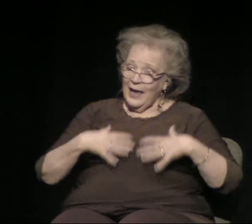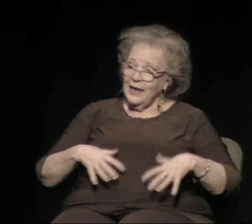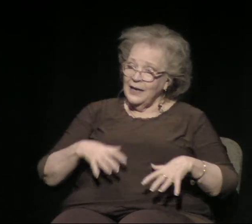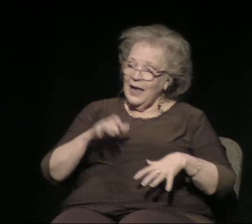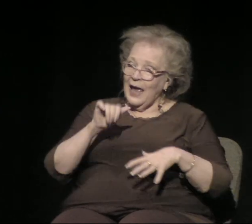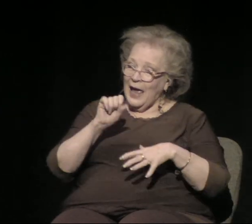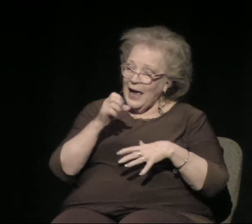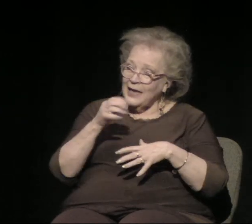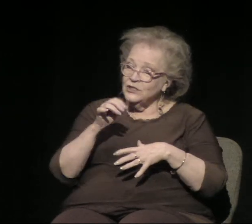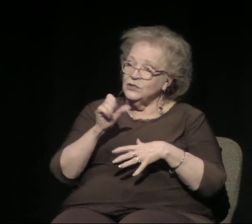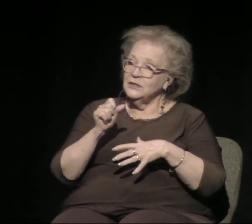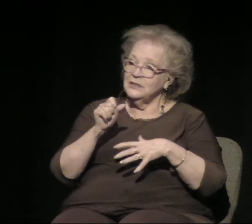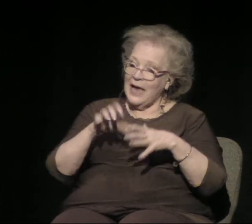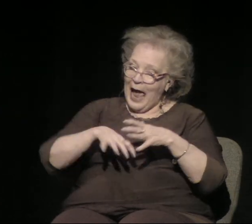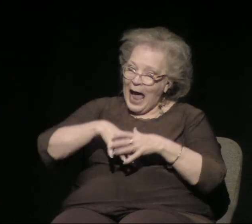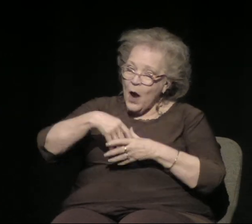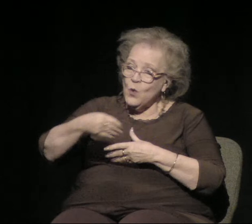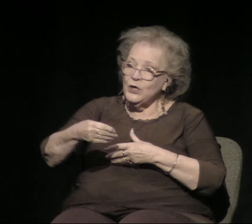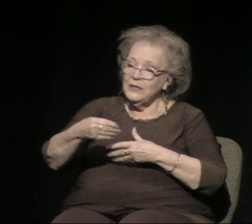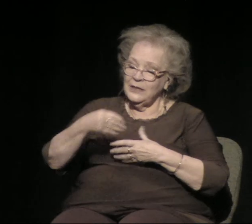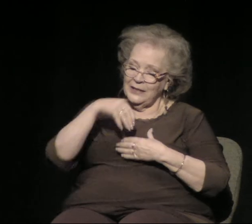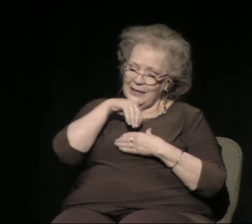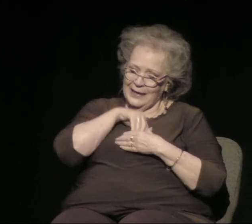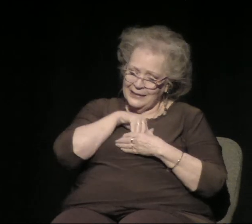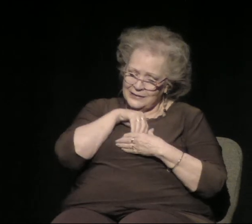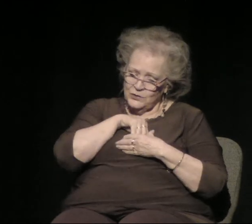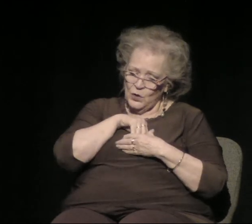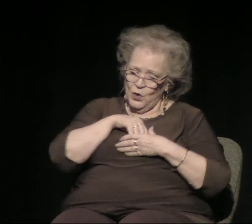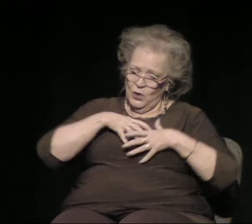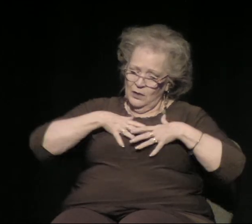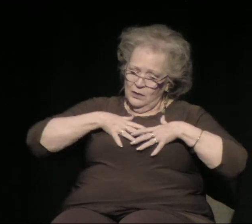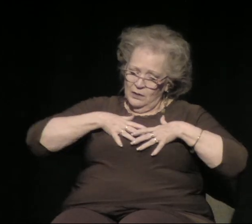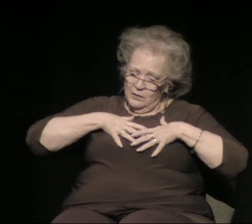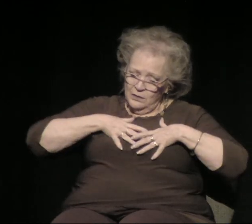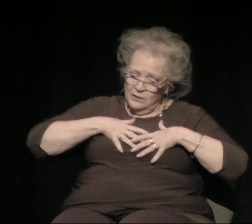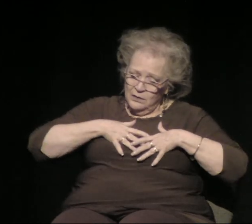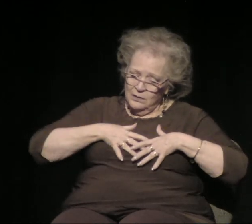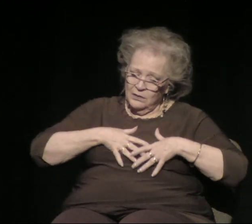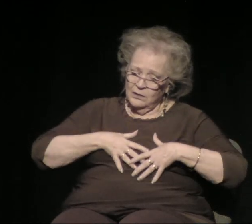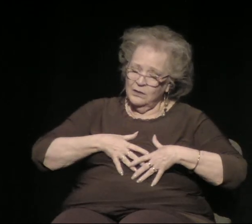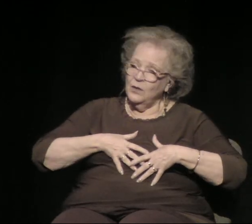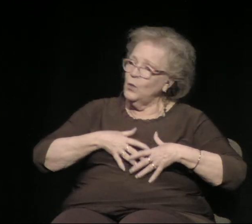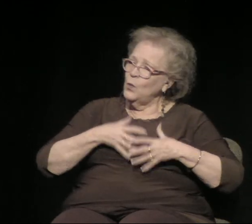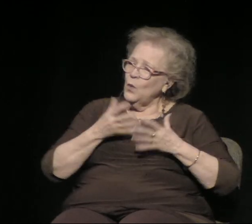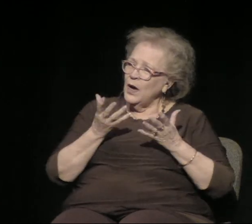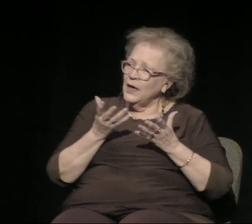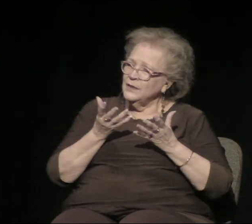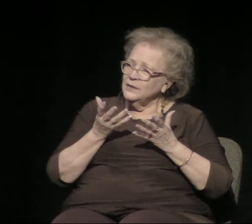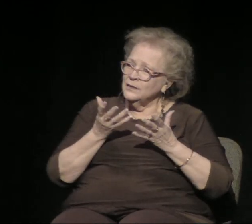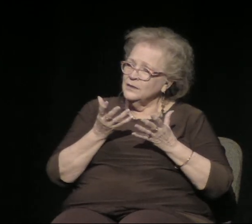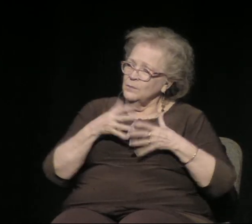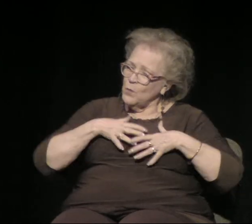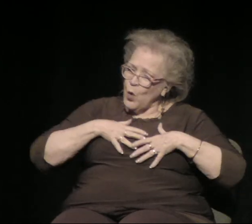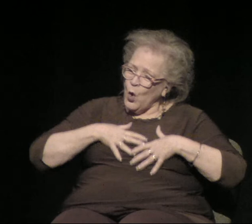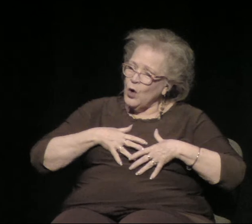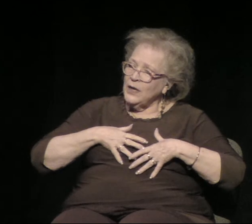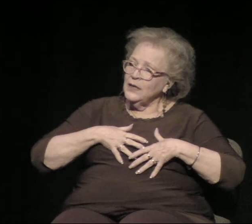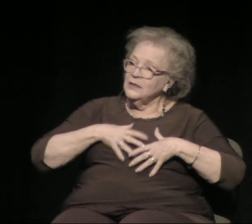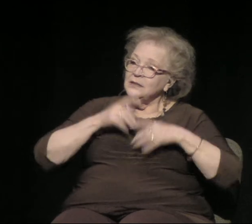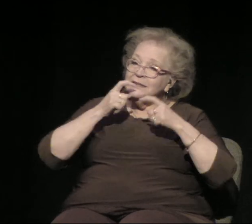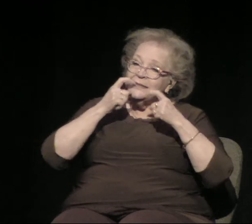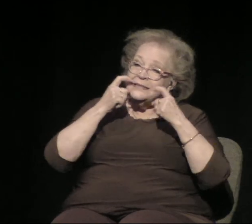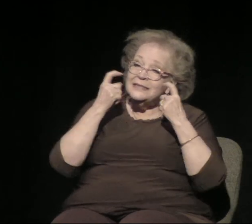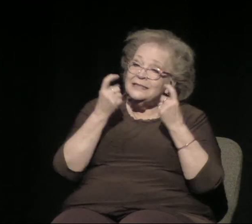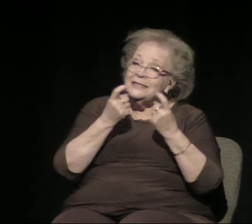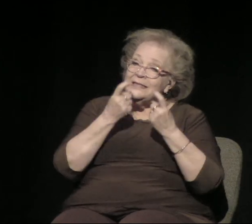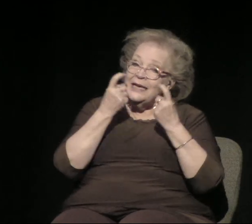as a symbol outwardly of an inward mourning. Well, what was he mourning? Well, he was mourning the sin